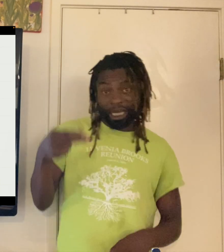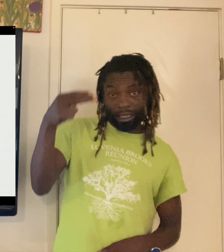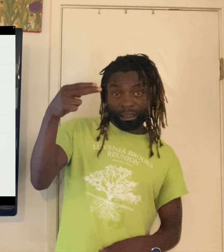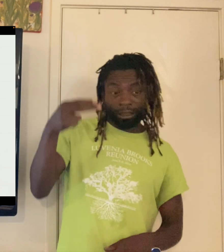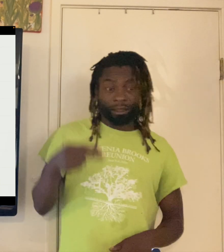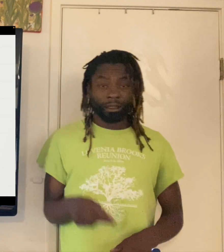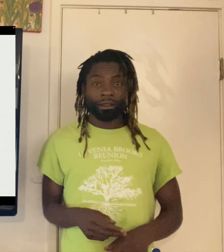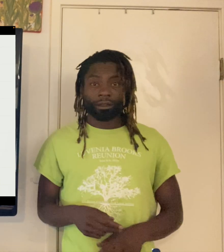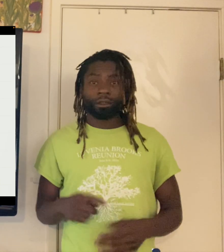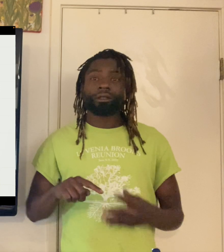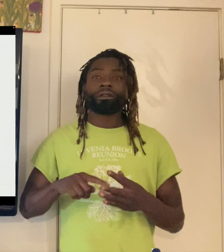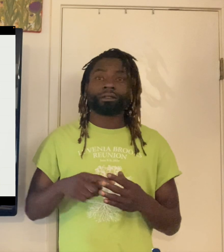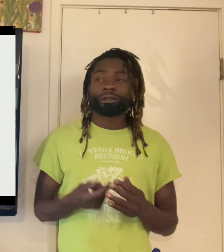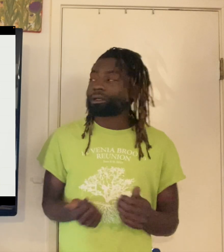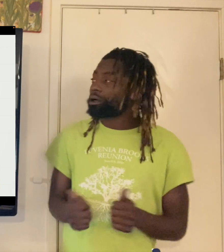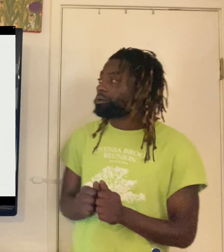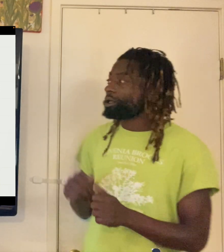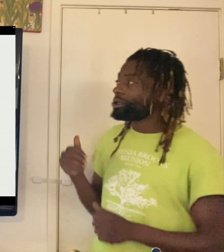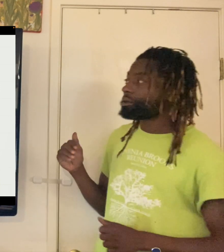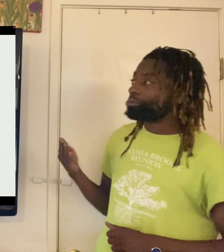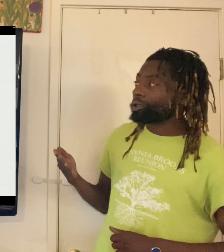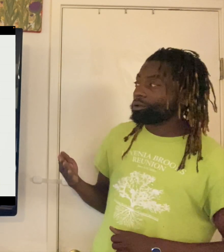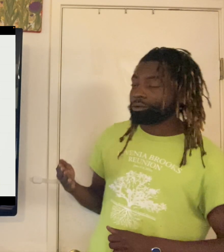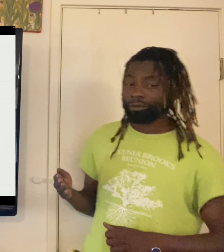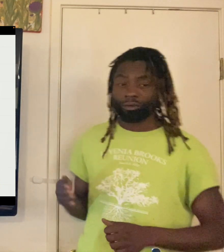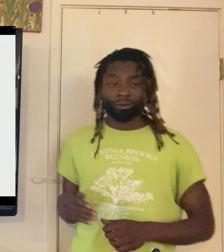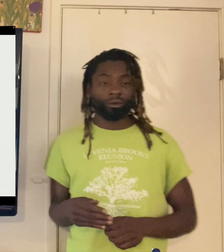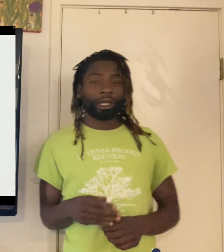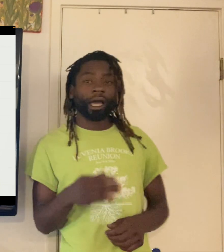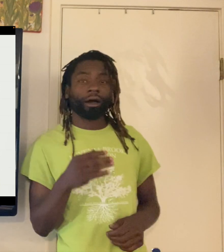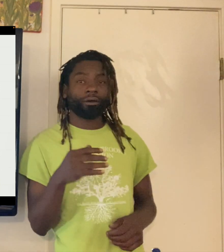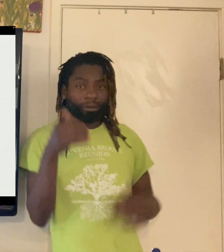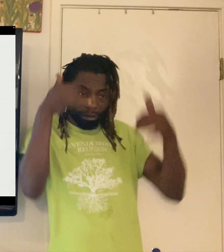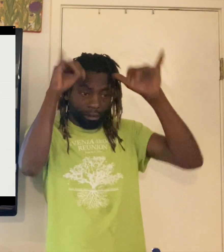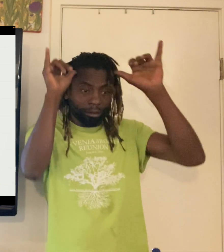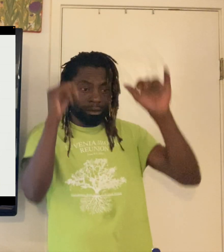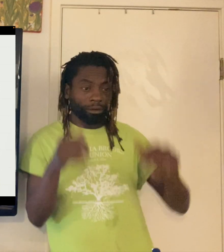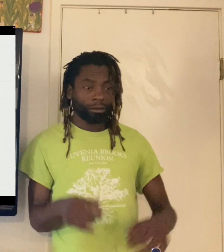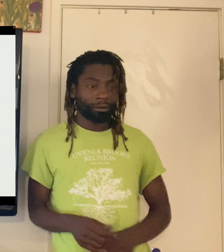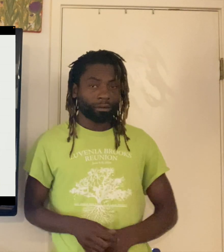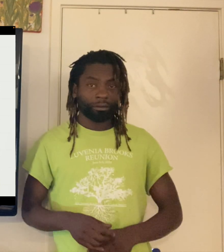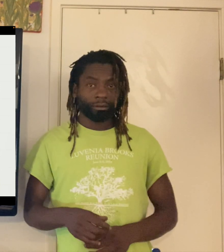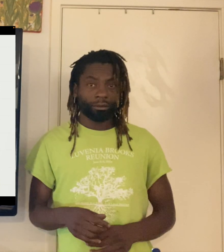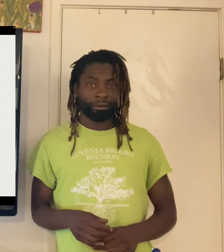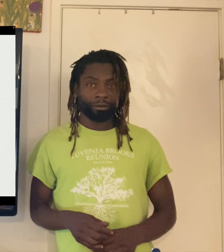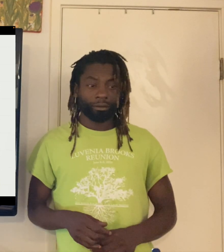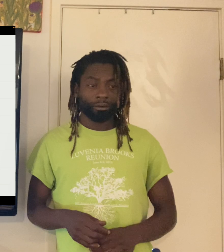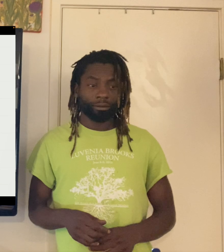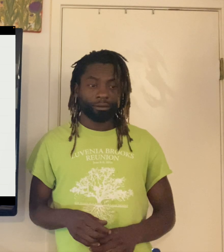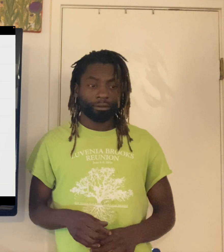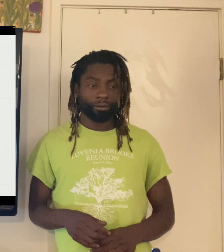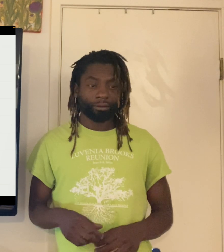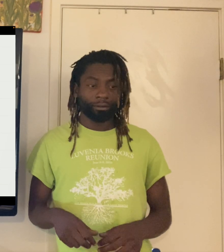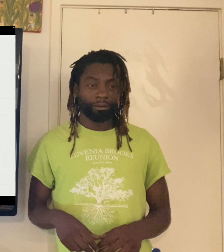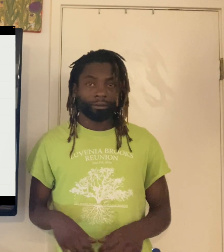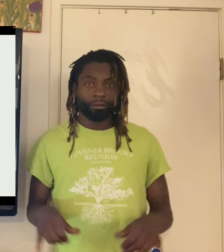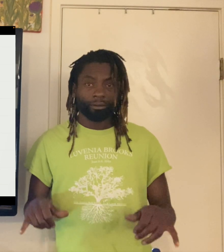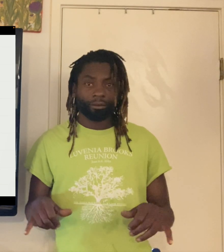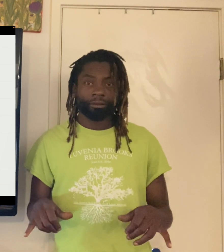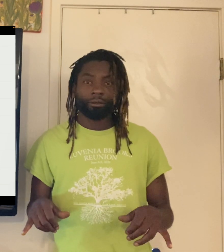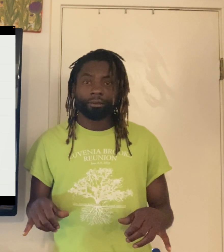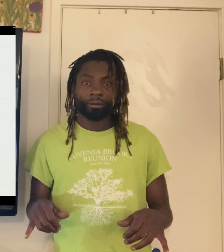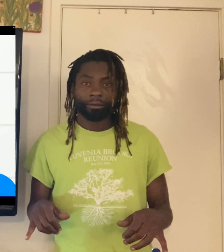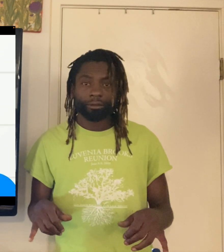is blue cow. Let's measure the height of blue cow's hat with salamanders. Remember, we